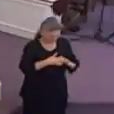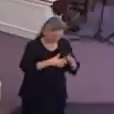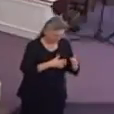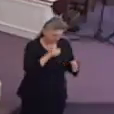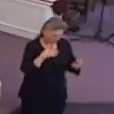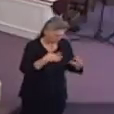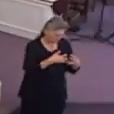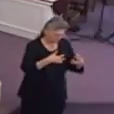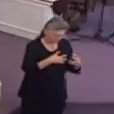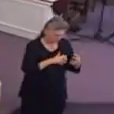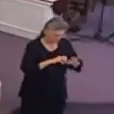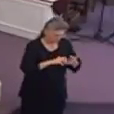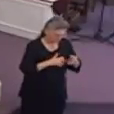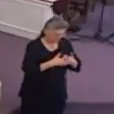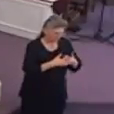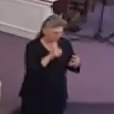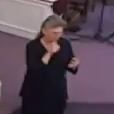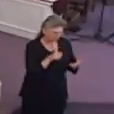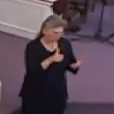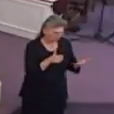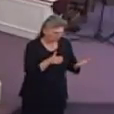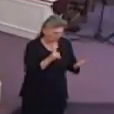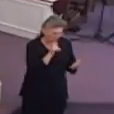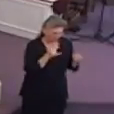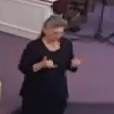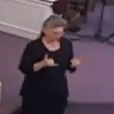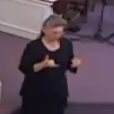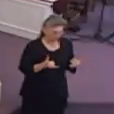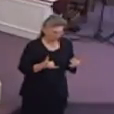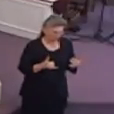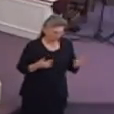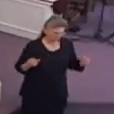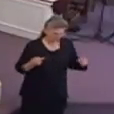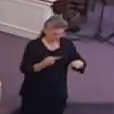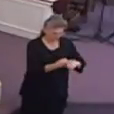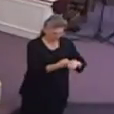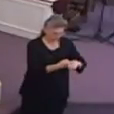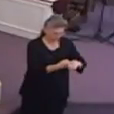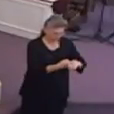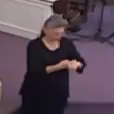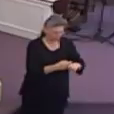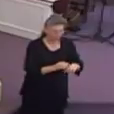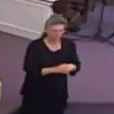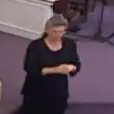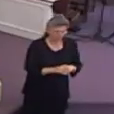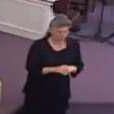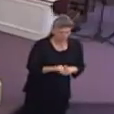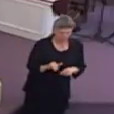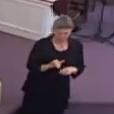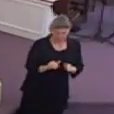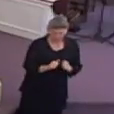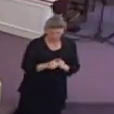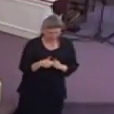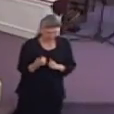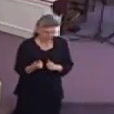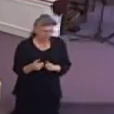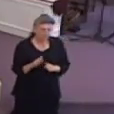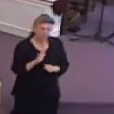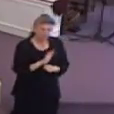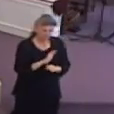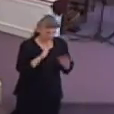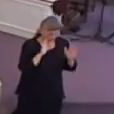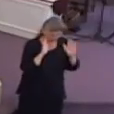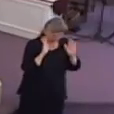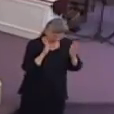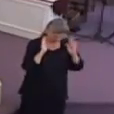We just don't fit in, or at this particular juncture. And as was the case with others, I'd like to turn your attention